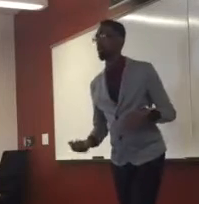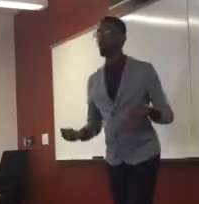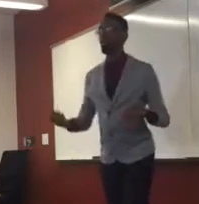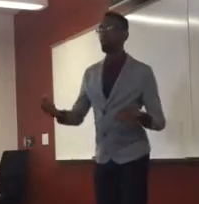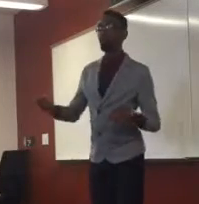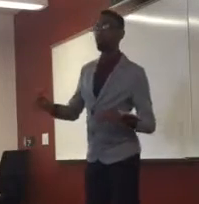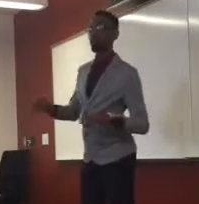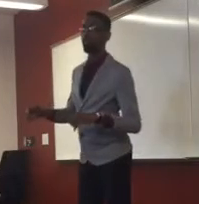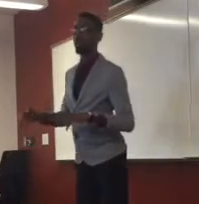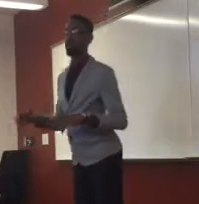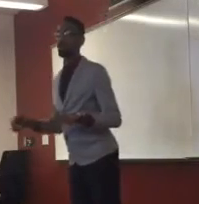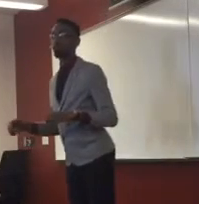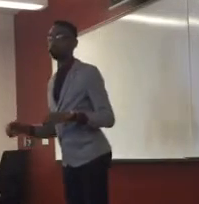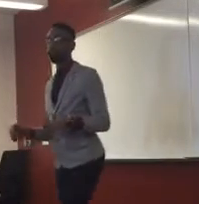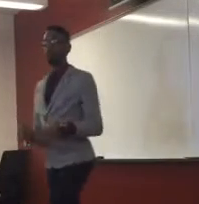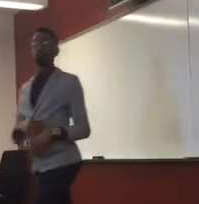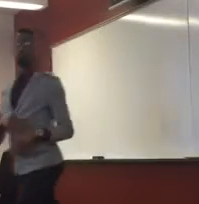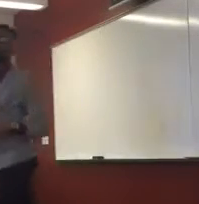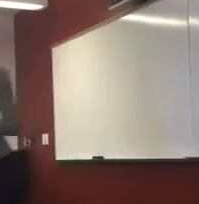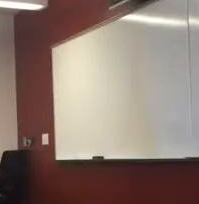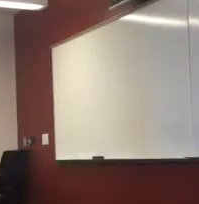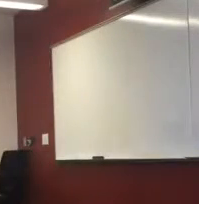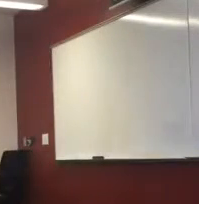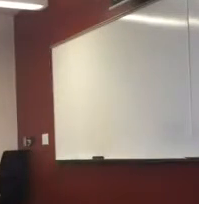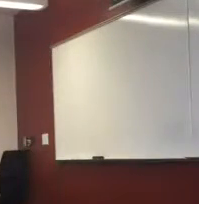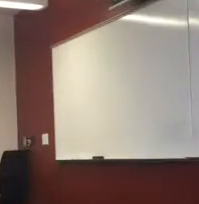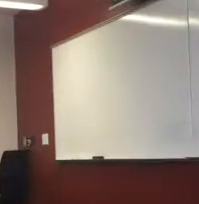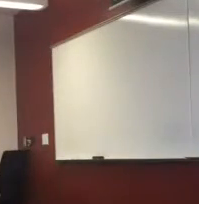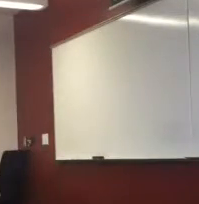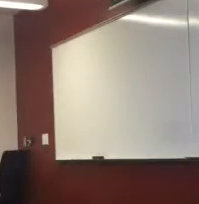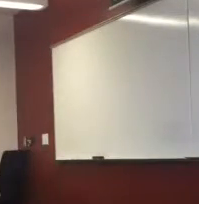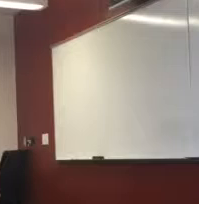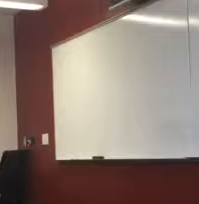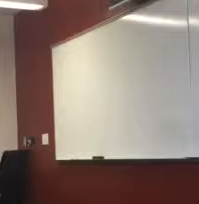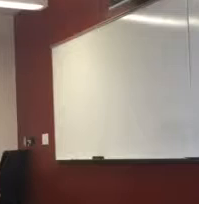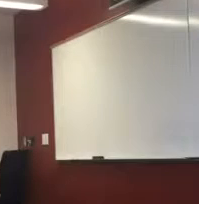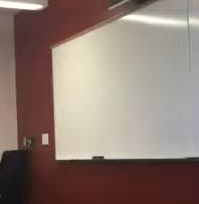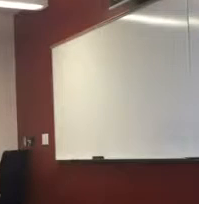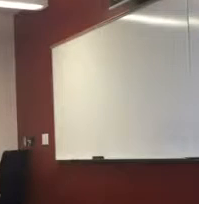Get me some paper. Can I get a piece Yeah, of paper? hurry. Okay. Give me some paper.